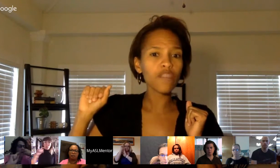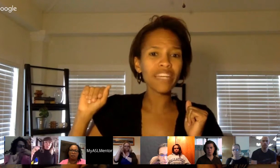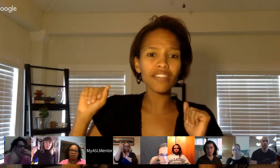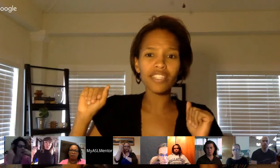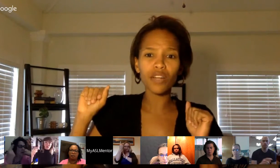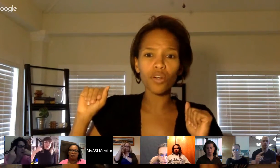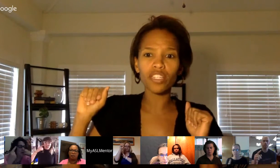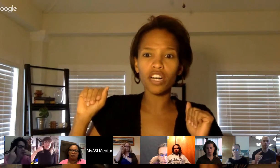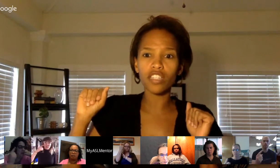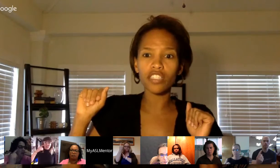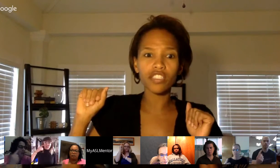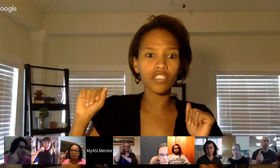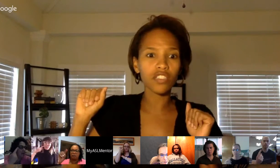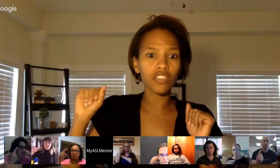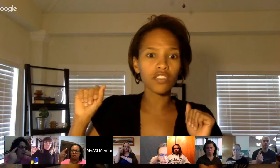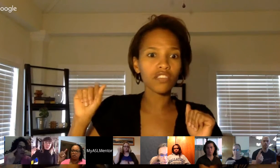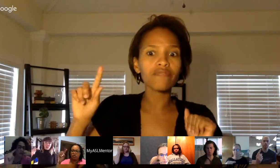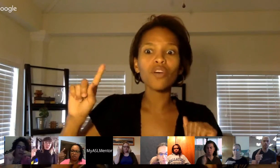Everybody else signed $1.